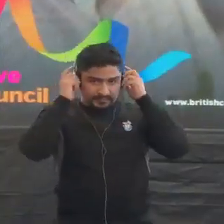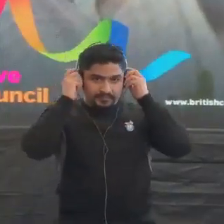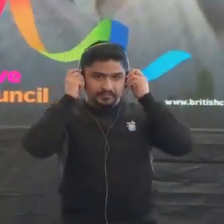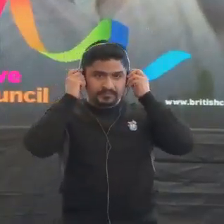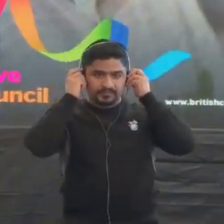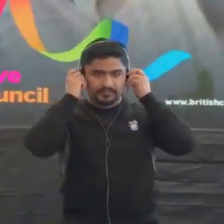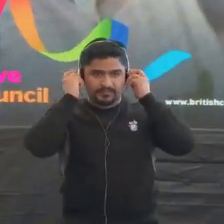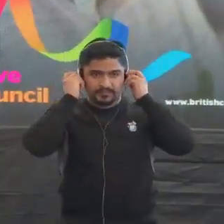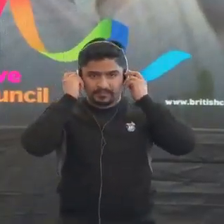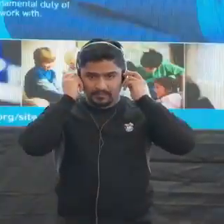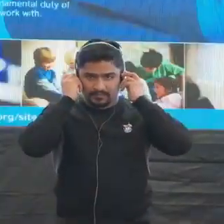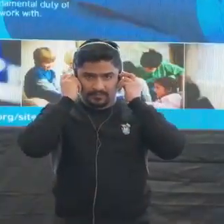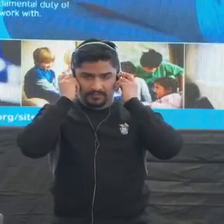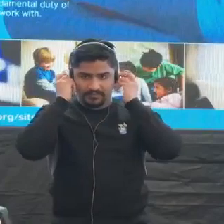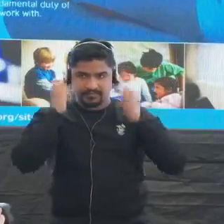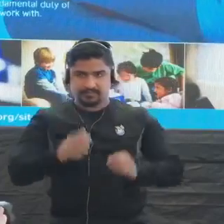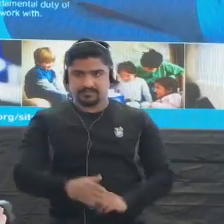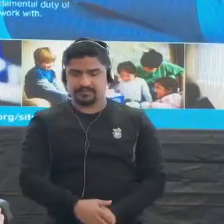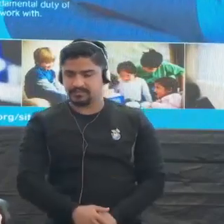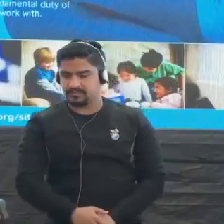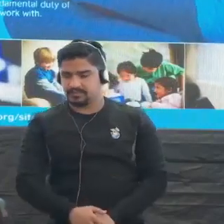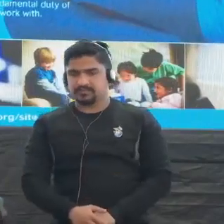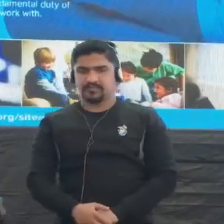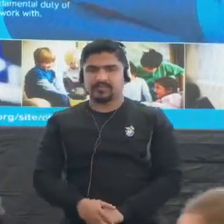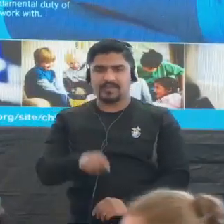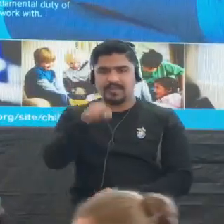So continuing with this symposium,